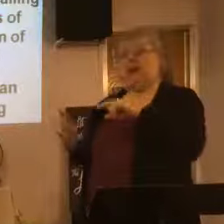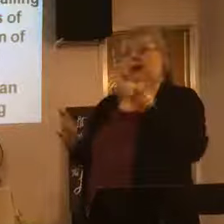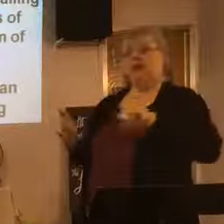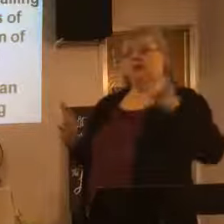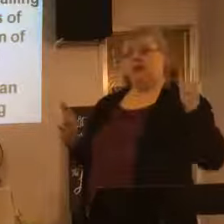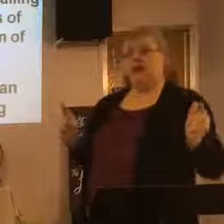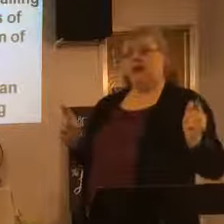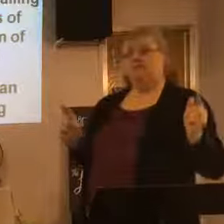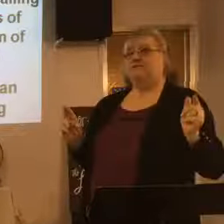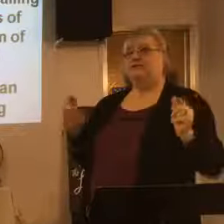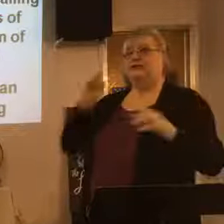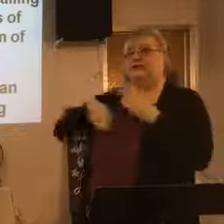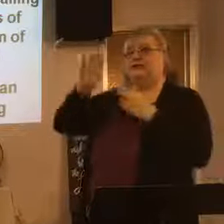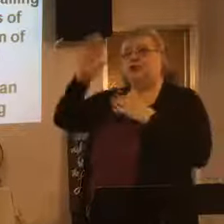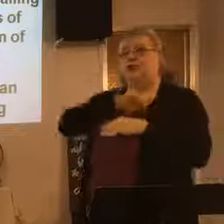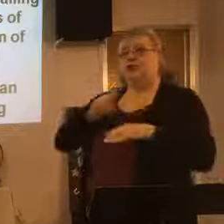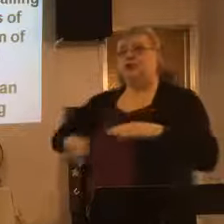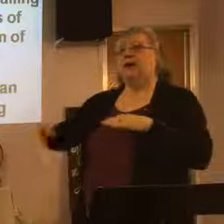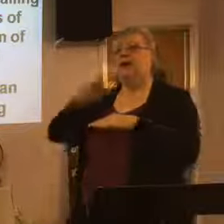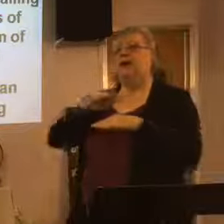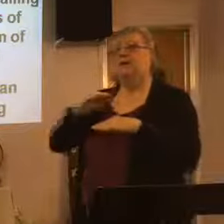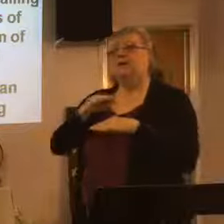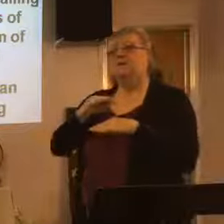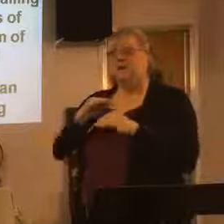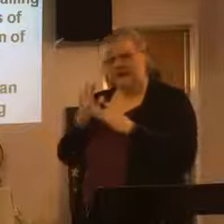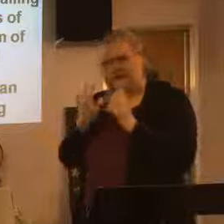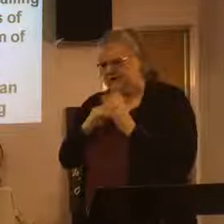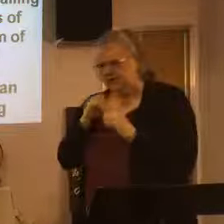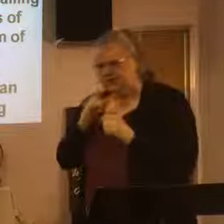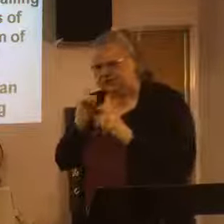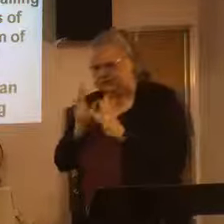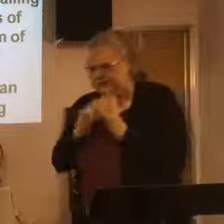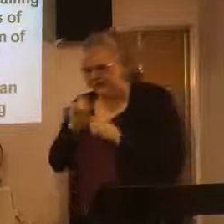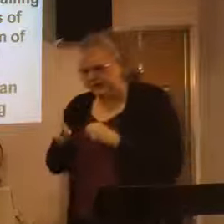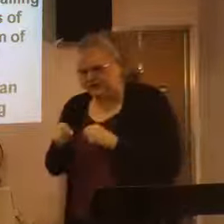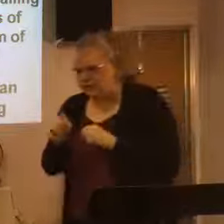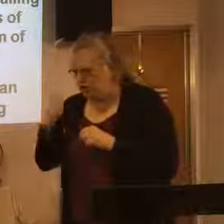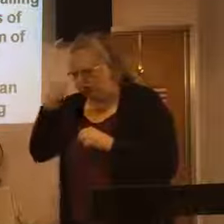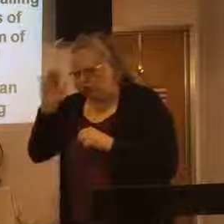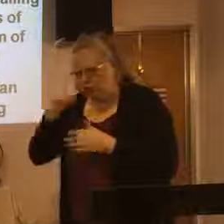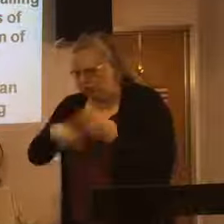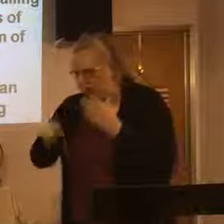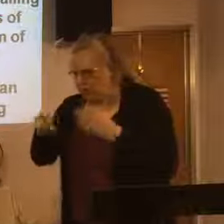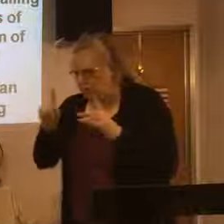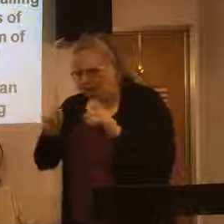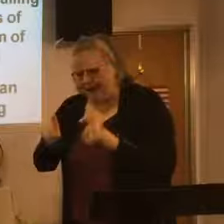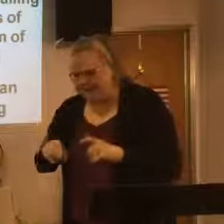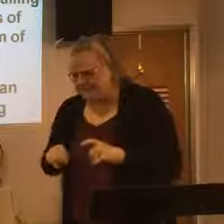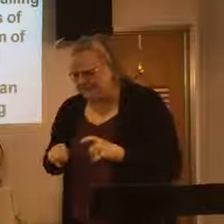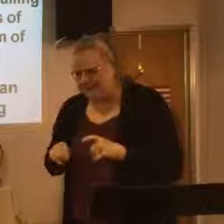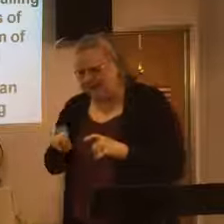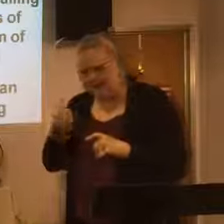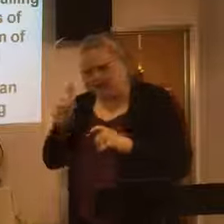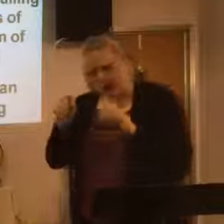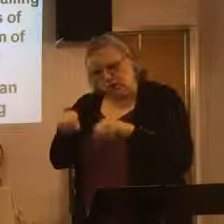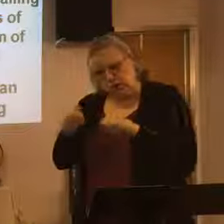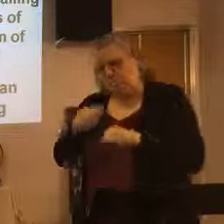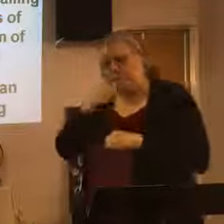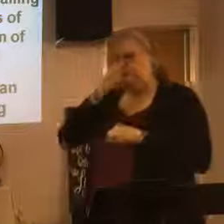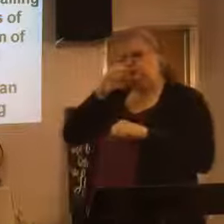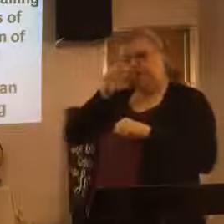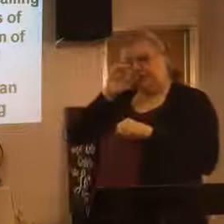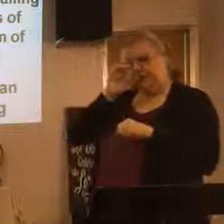on your left in your kingdom." But Jesus answered, "You don't know what you're asking. Are you able to drink the